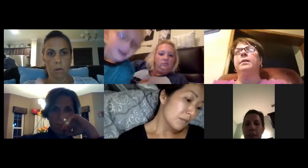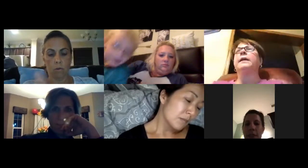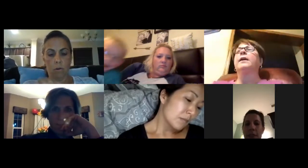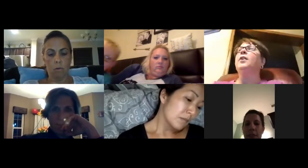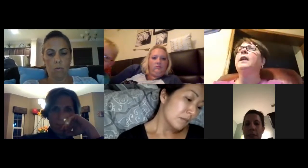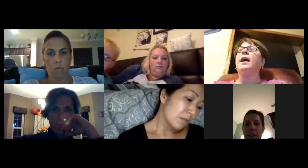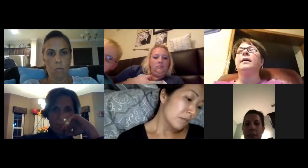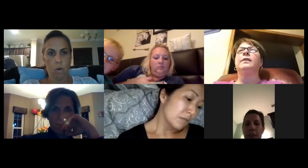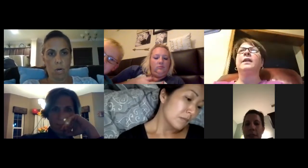oh yeah, okay.